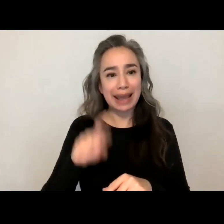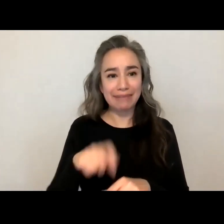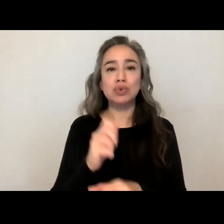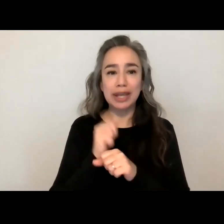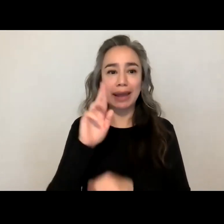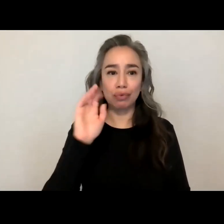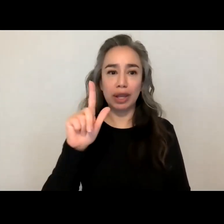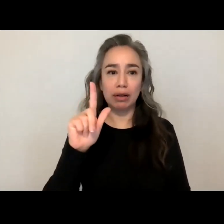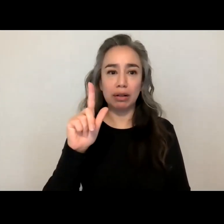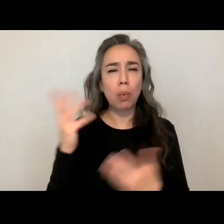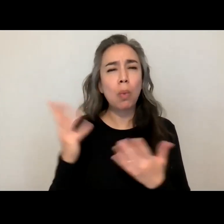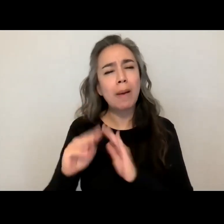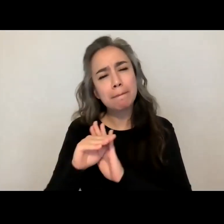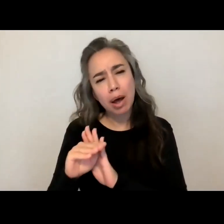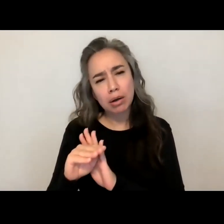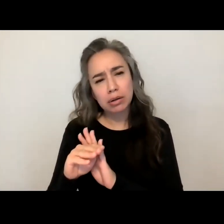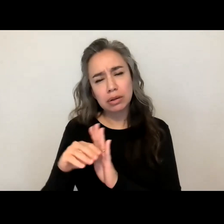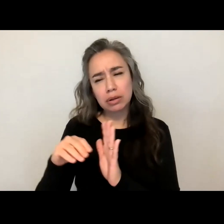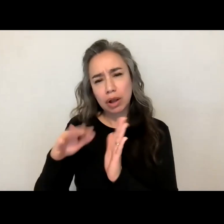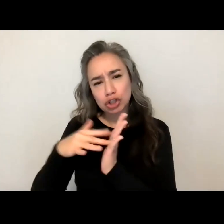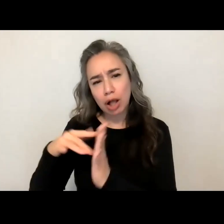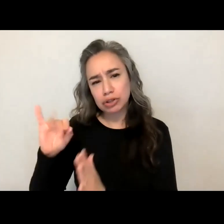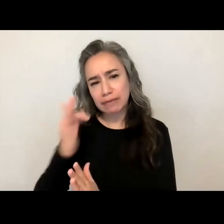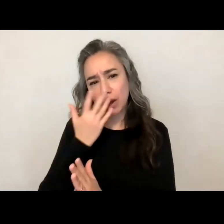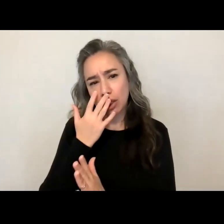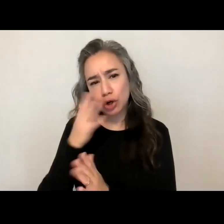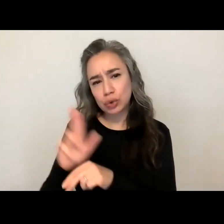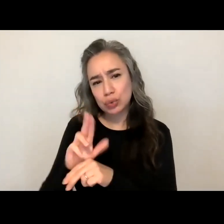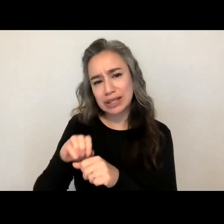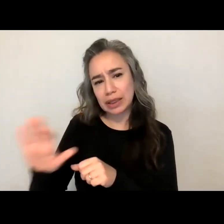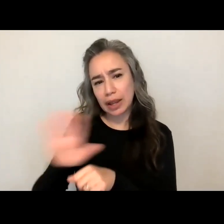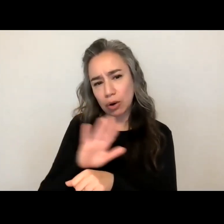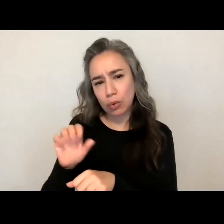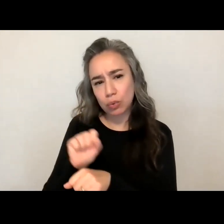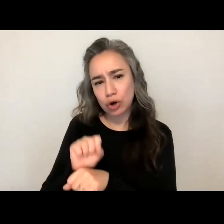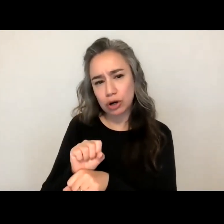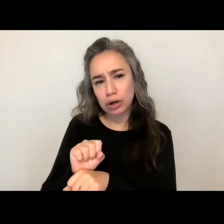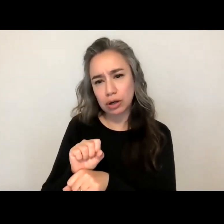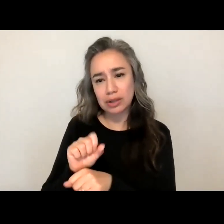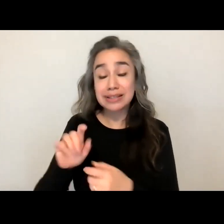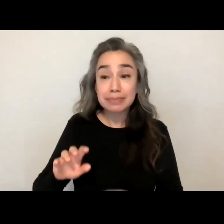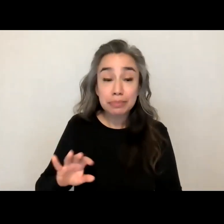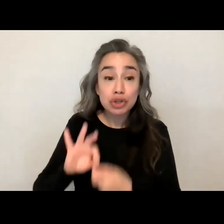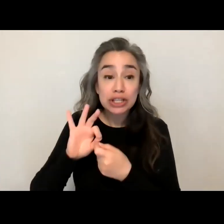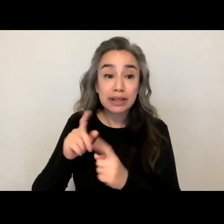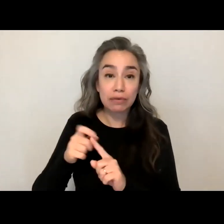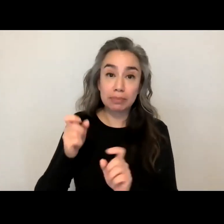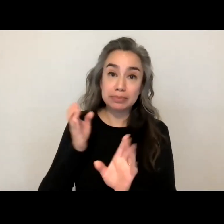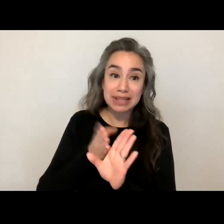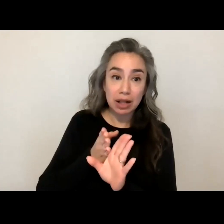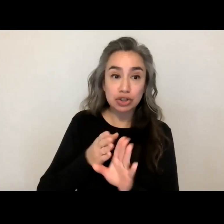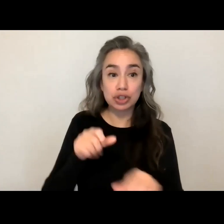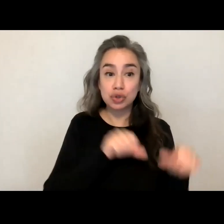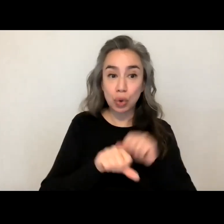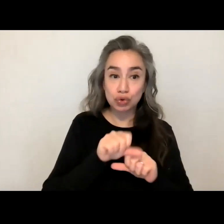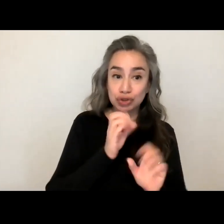scholars of color are employing in their work. And this is particularly coming from psychology and social psychology, and seeing where